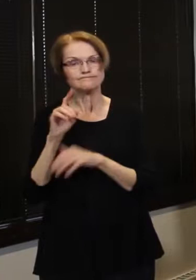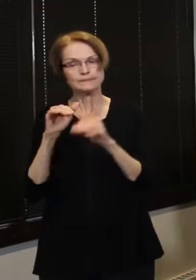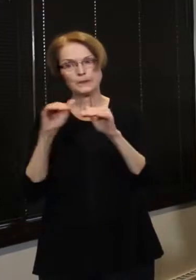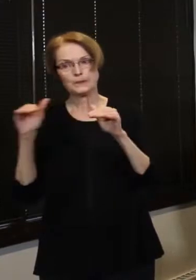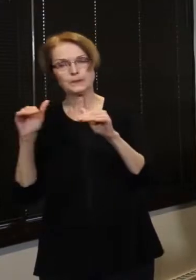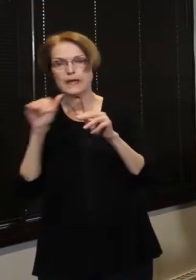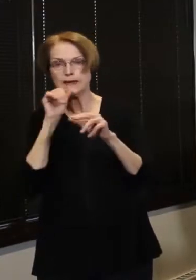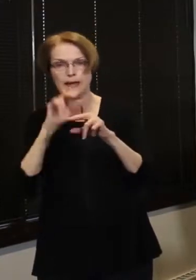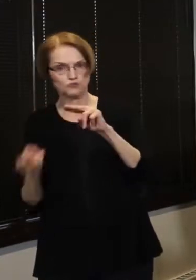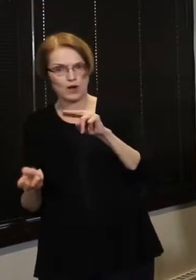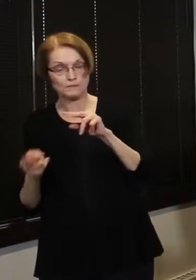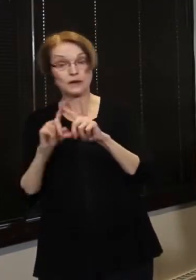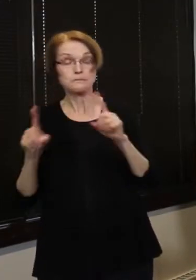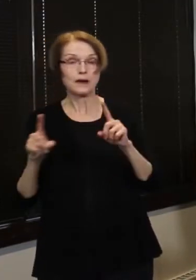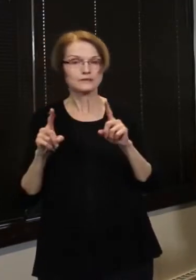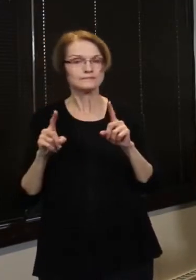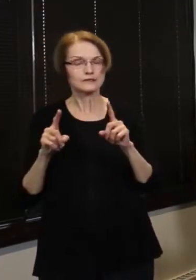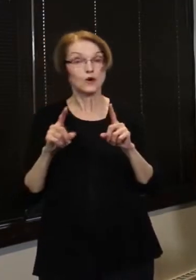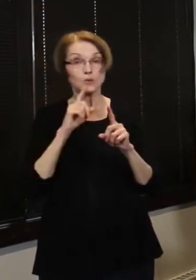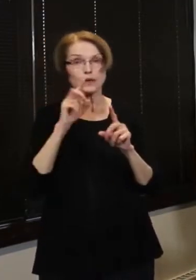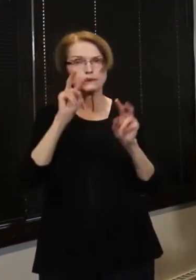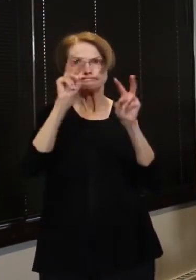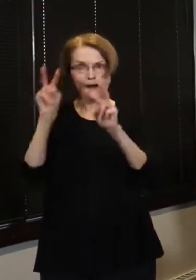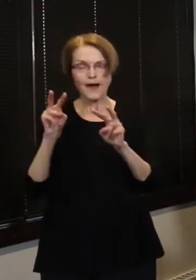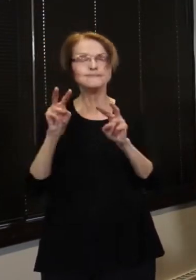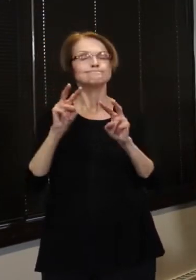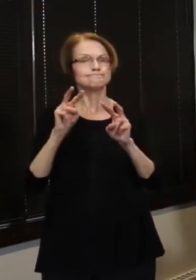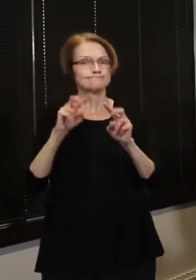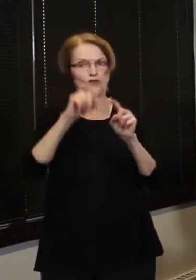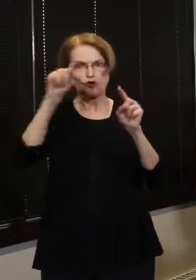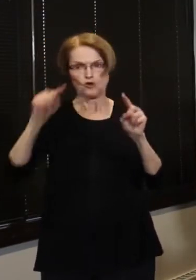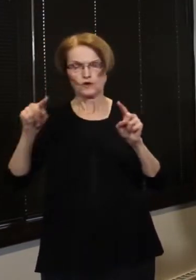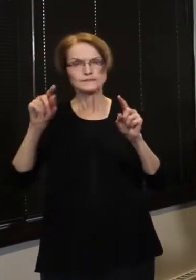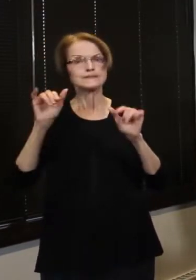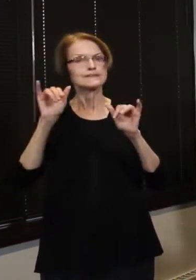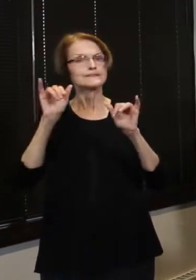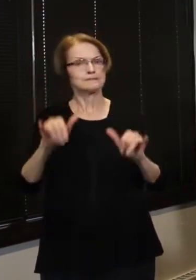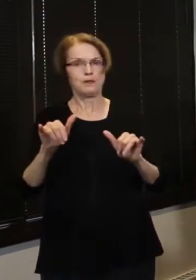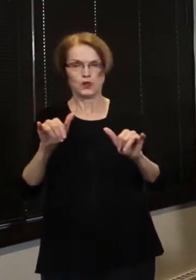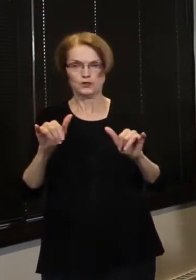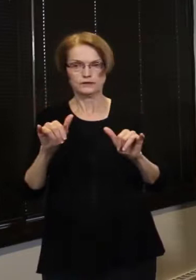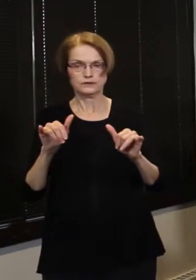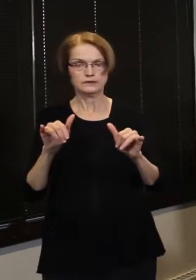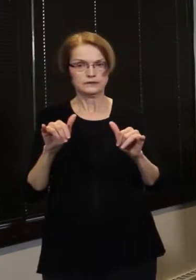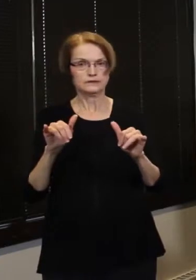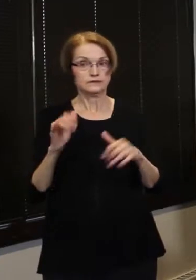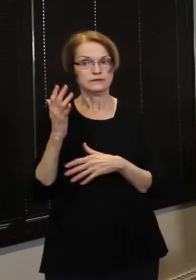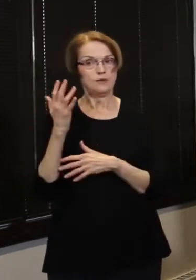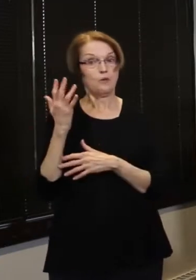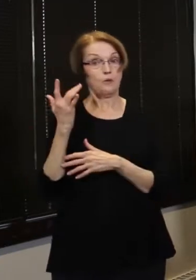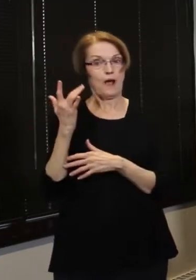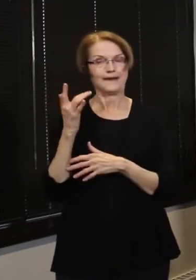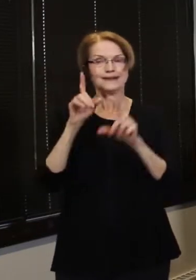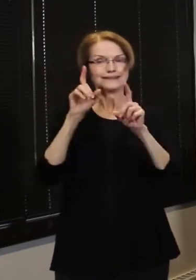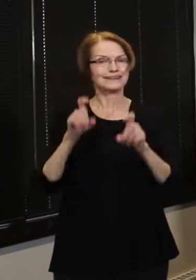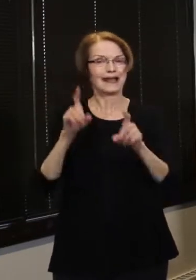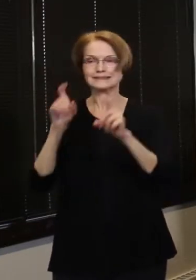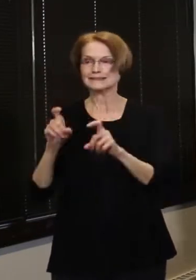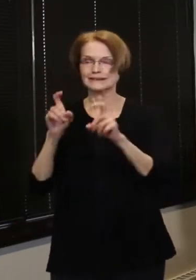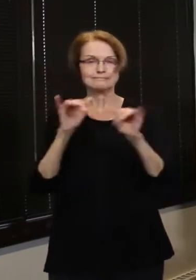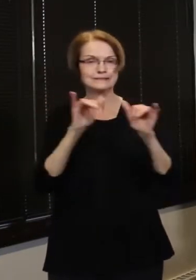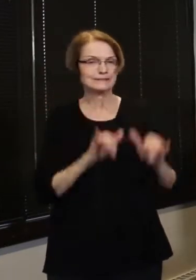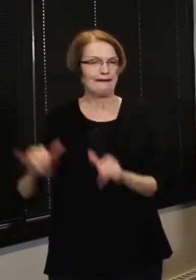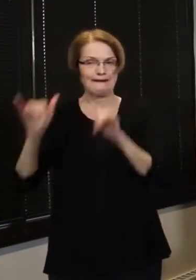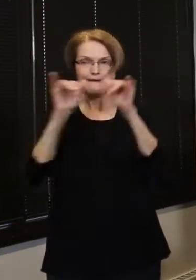places. But the curves look similar, which also means that the testing issue is probably the same across all of the counties as